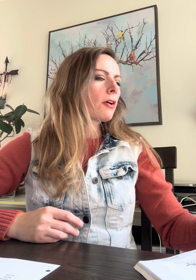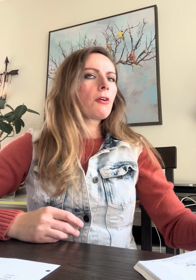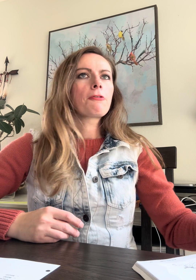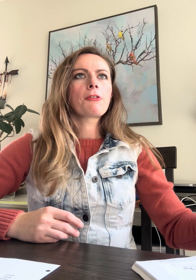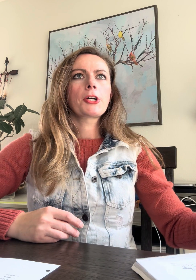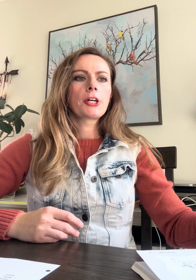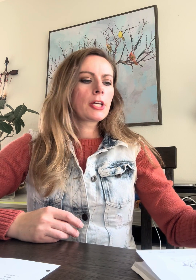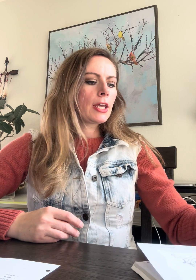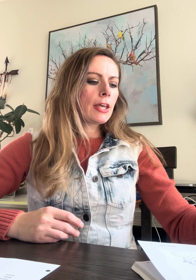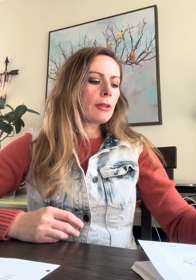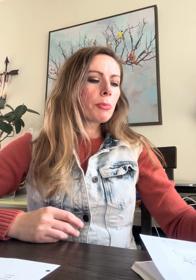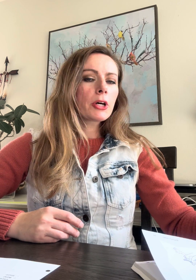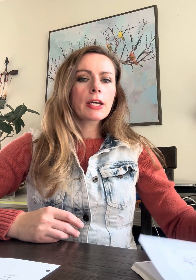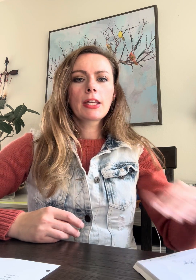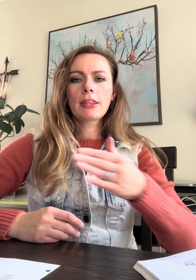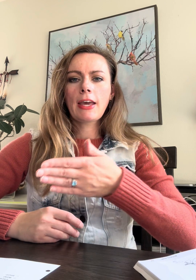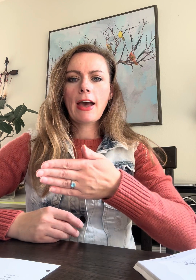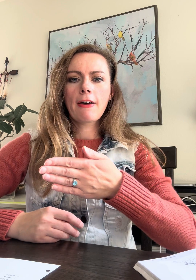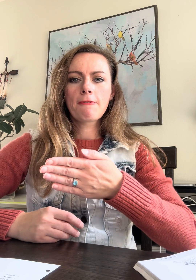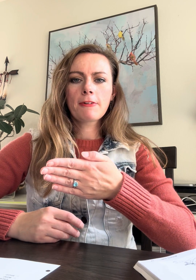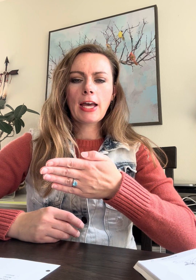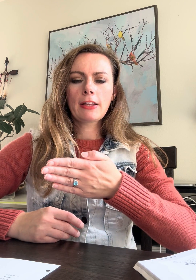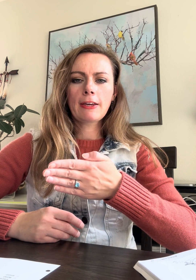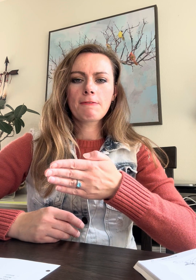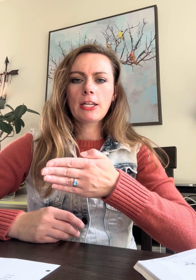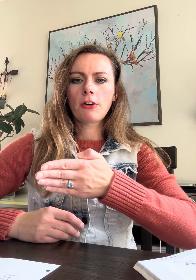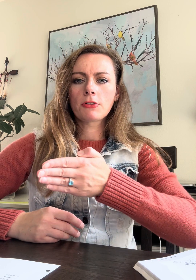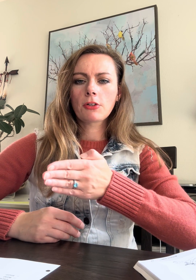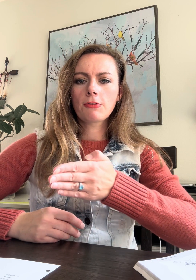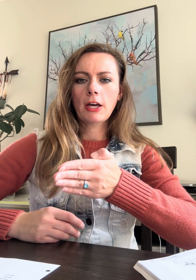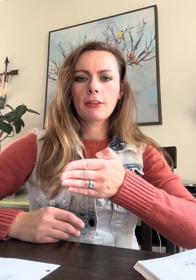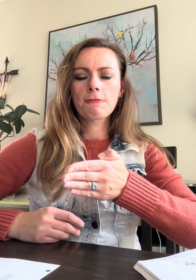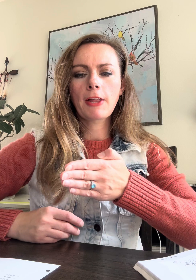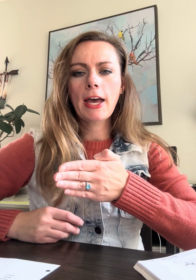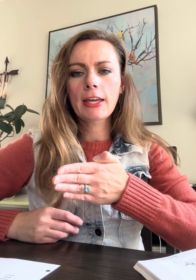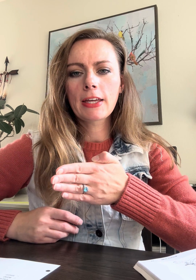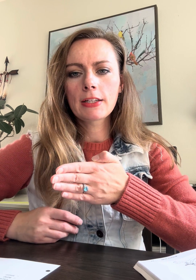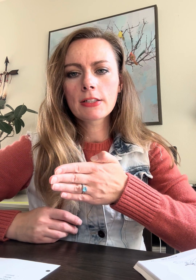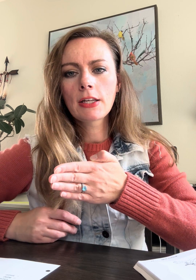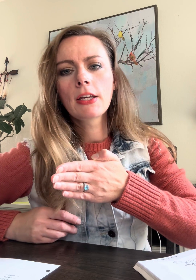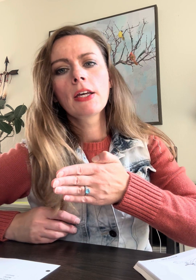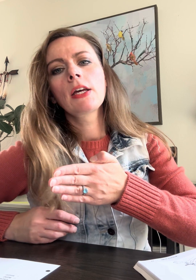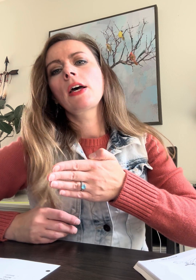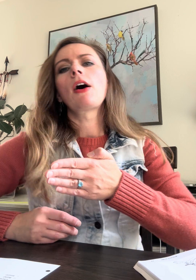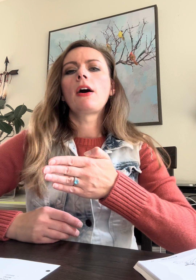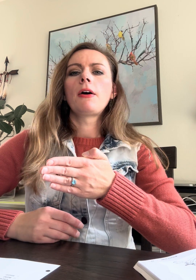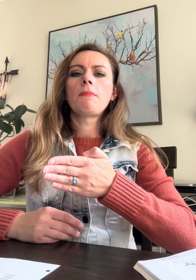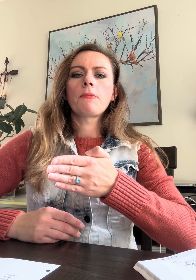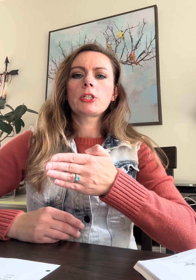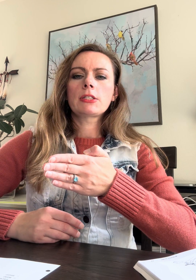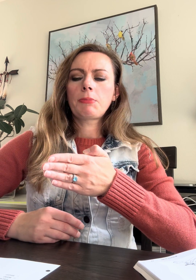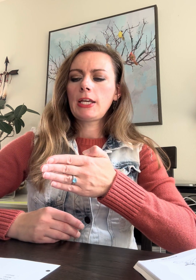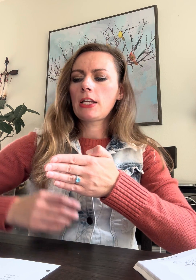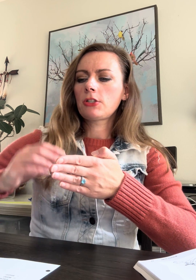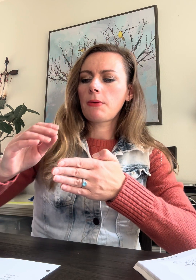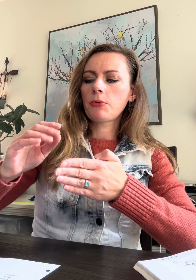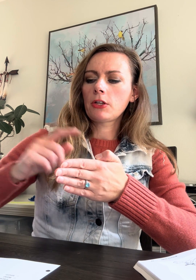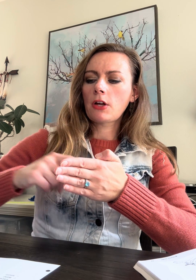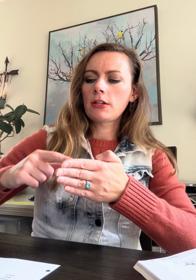so for in the book, they have kind of like video. So you've got the flat hand, which is a B hand shape with your